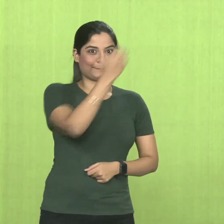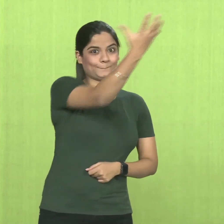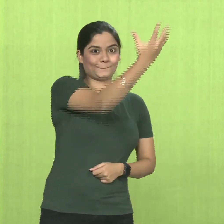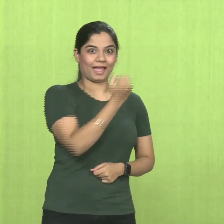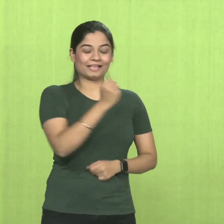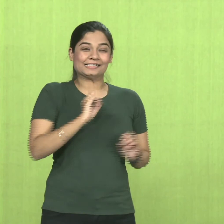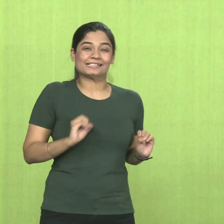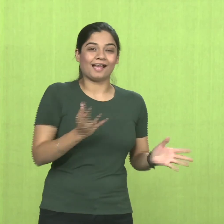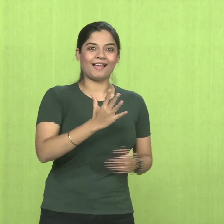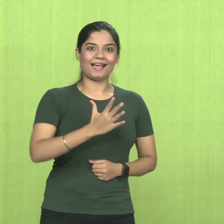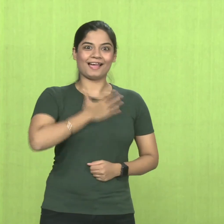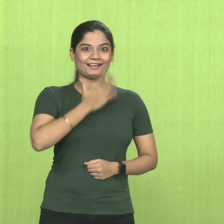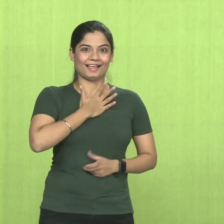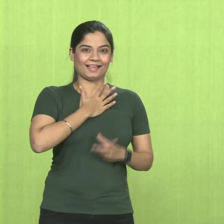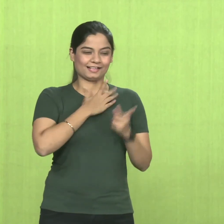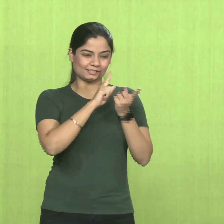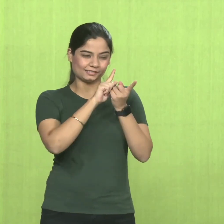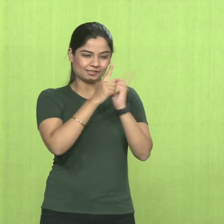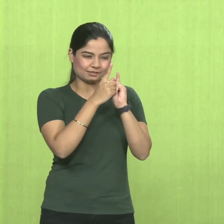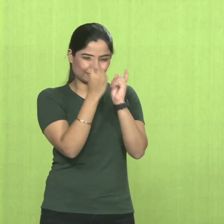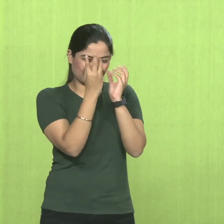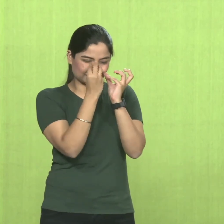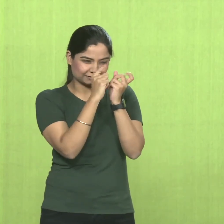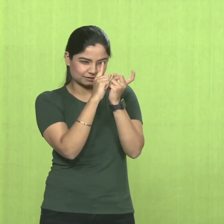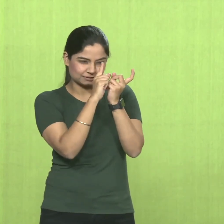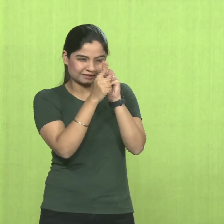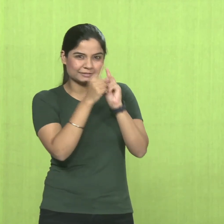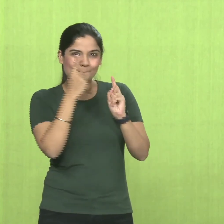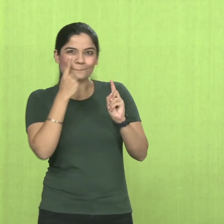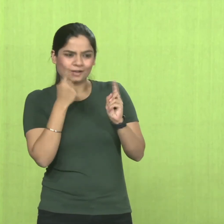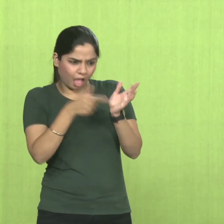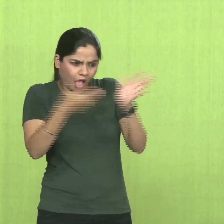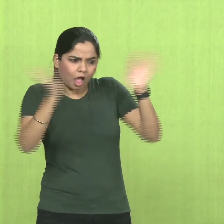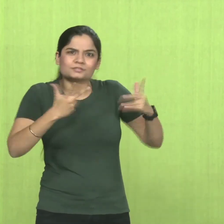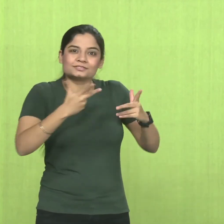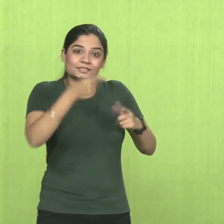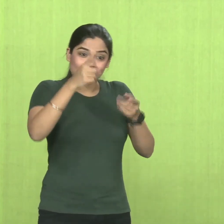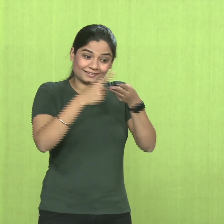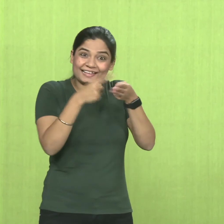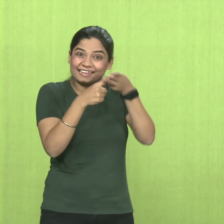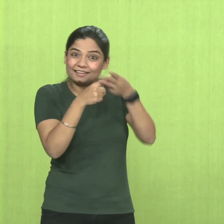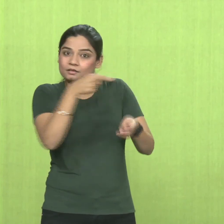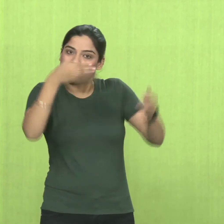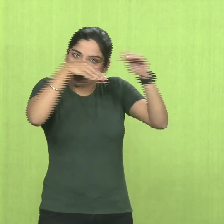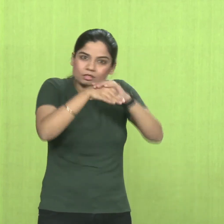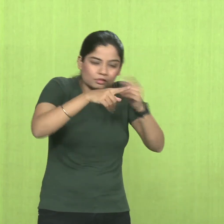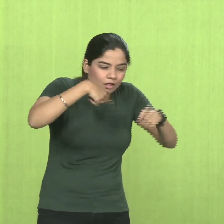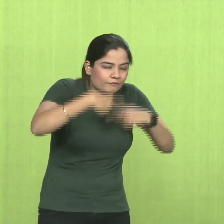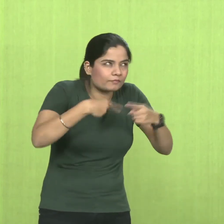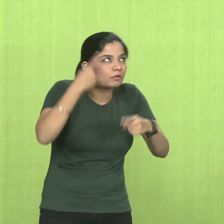give me an example. Let me give you an example. Buy a green mango. After a few days, you will see that the